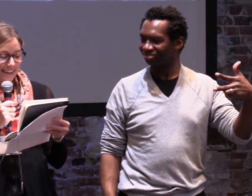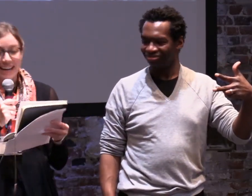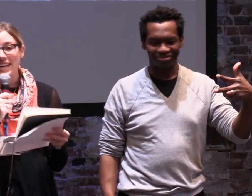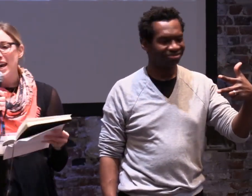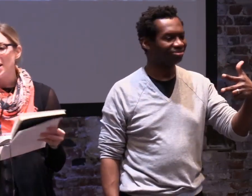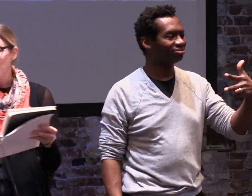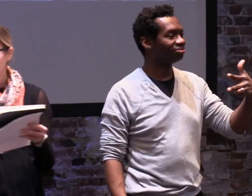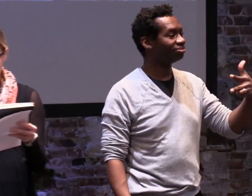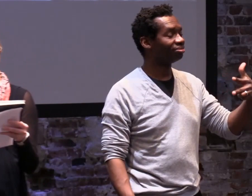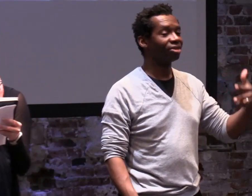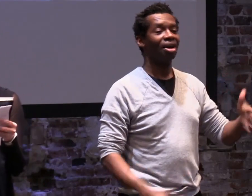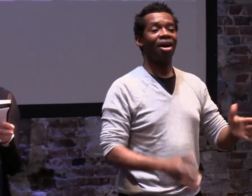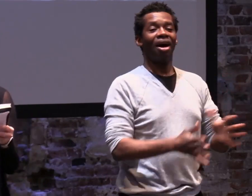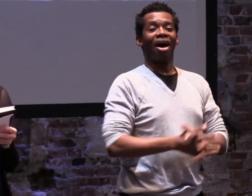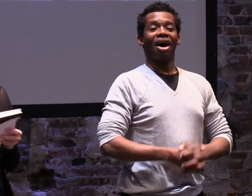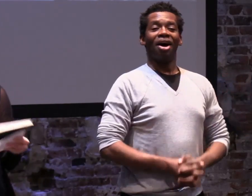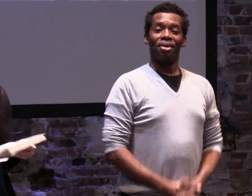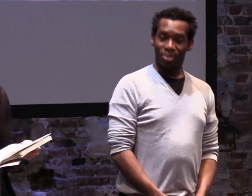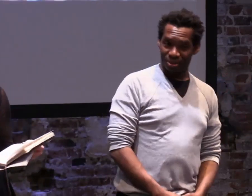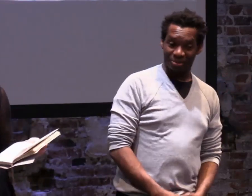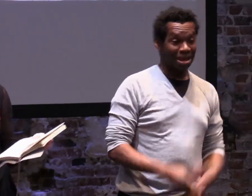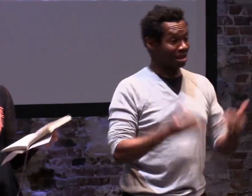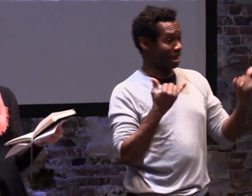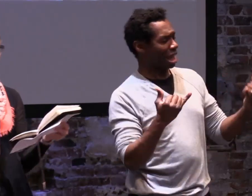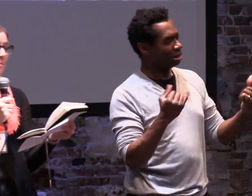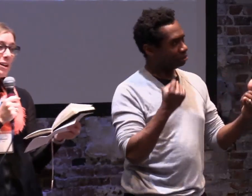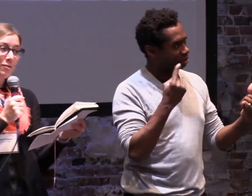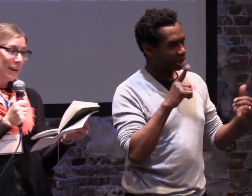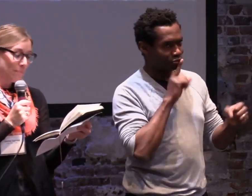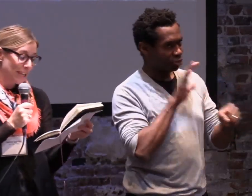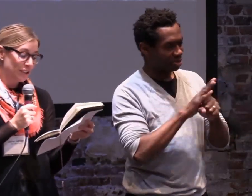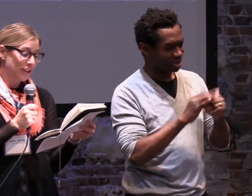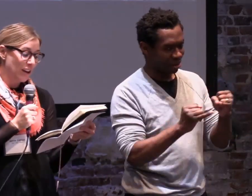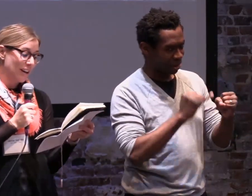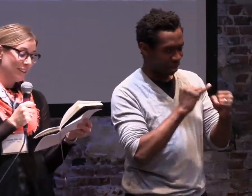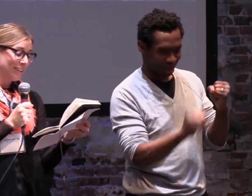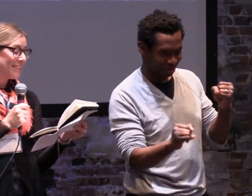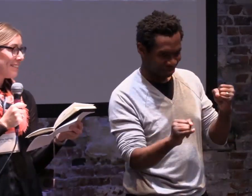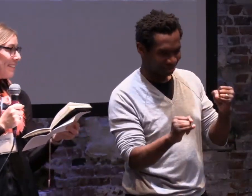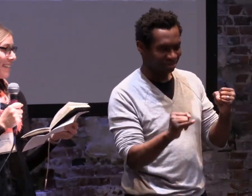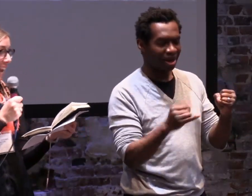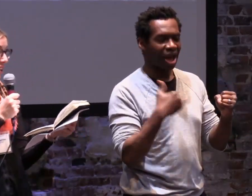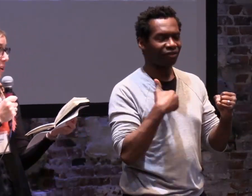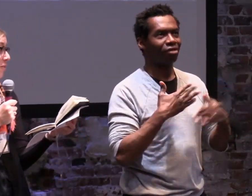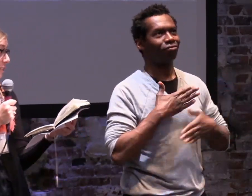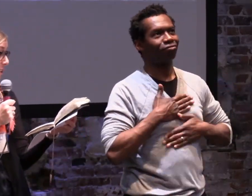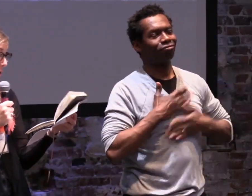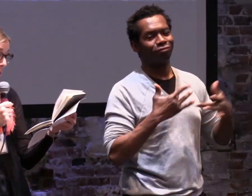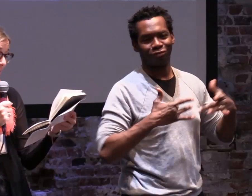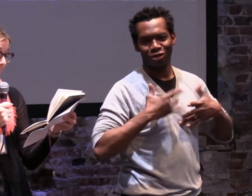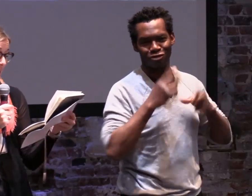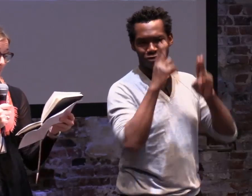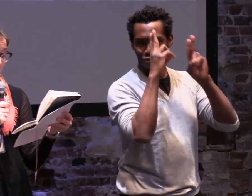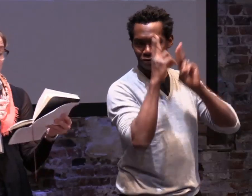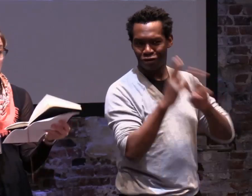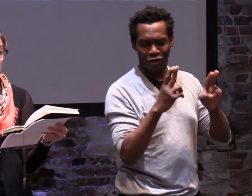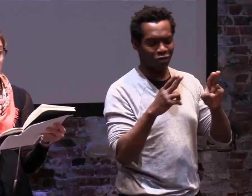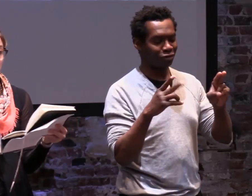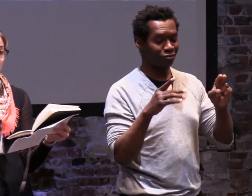And now, last but not least, it's my great pleasure and honor to hand it over to the organizing team